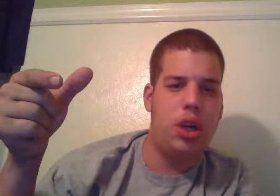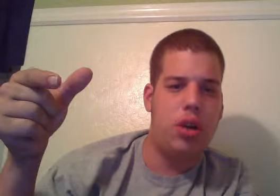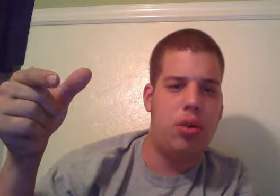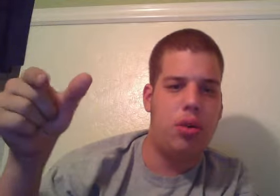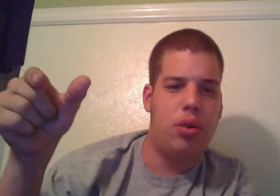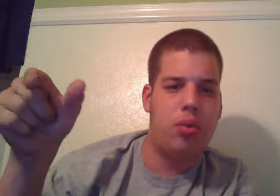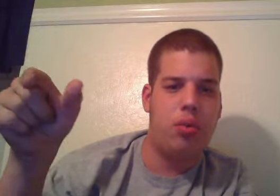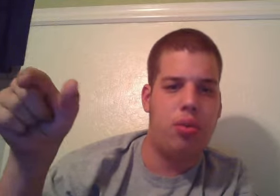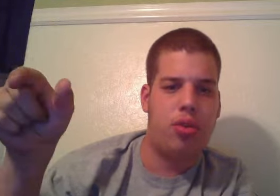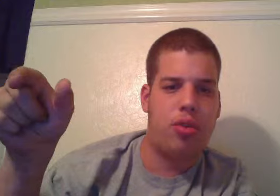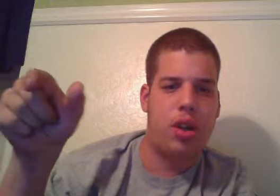just like that.